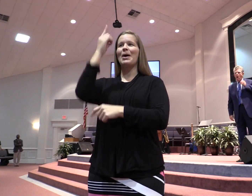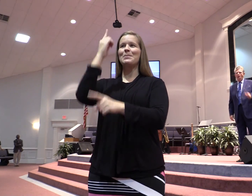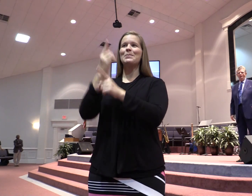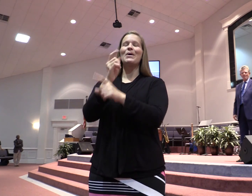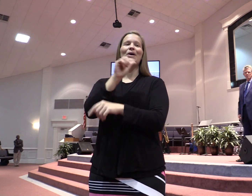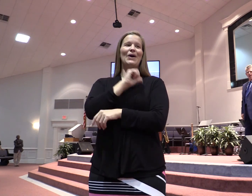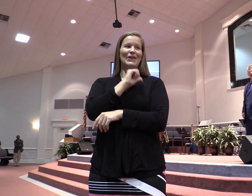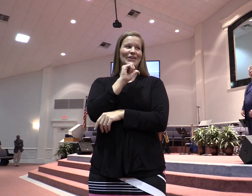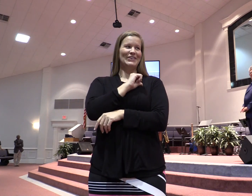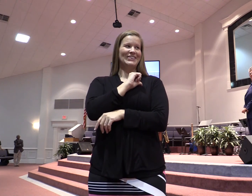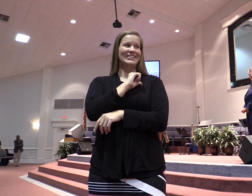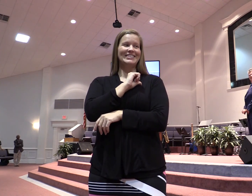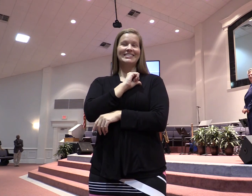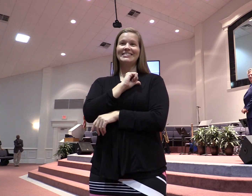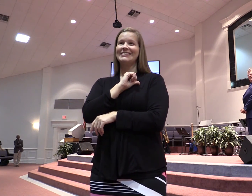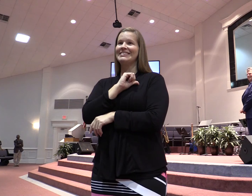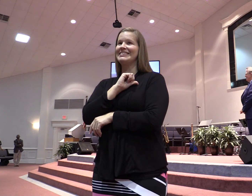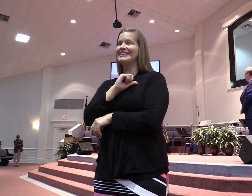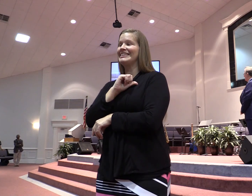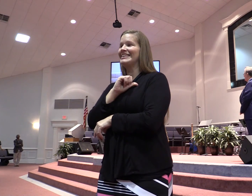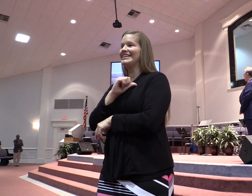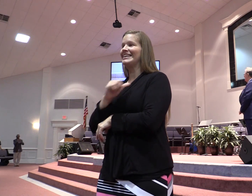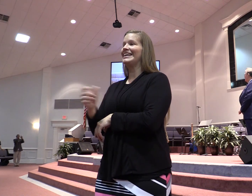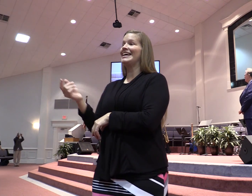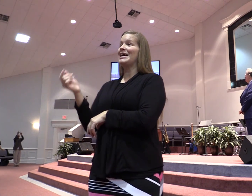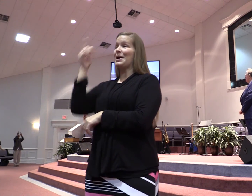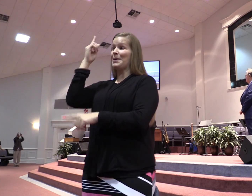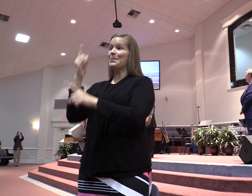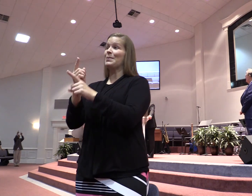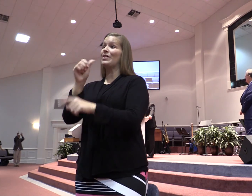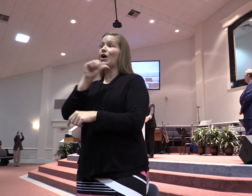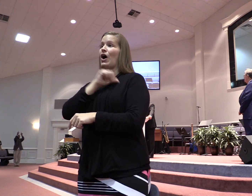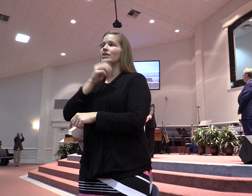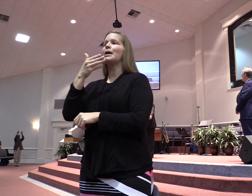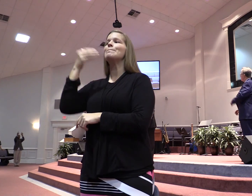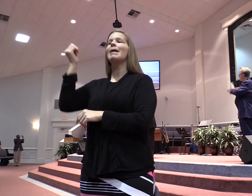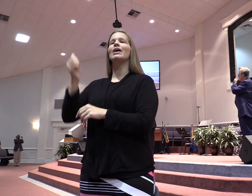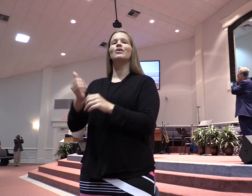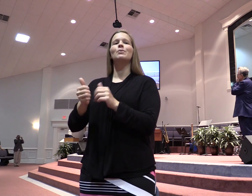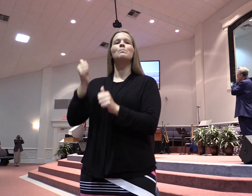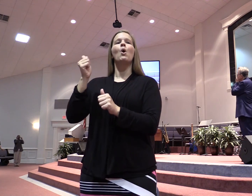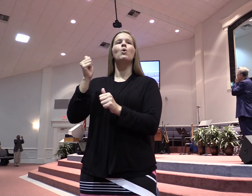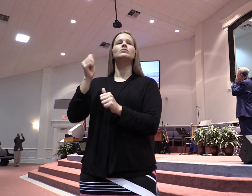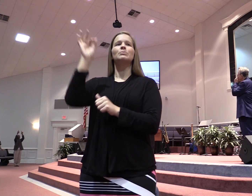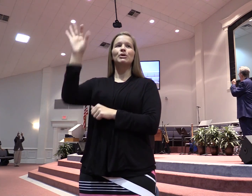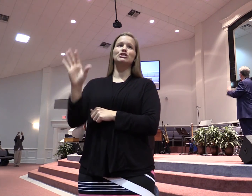Arnold is he is better than most preachers at half speed.